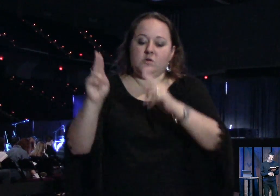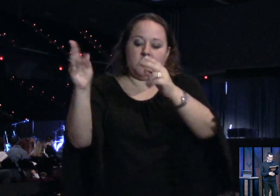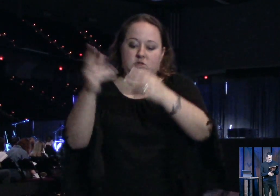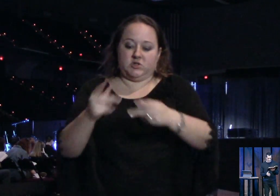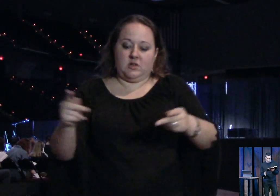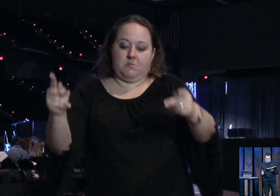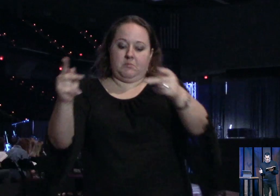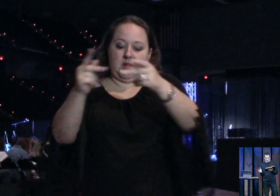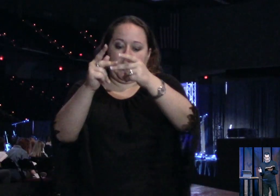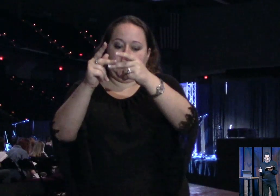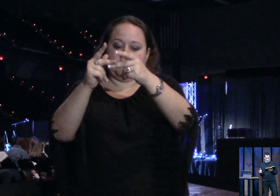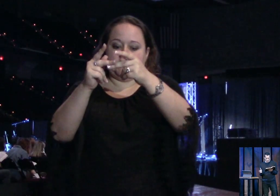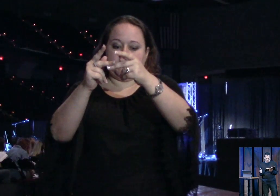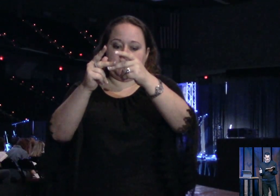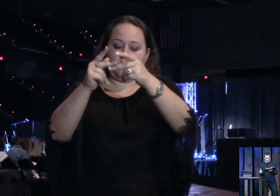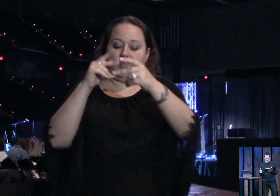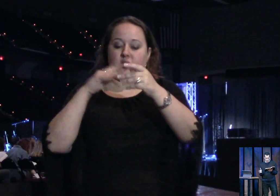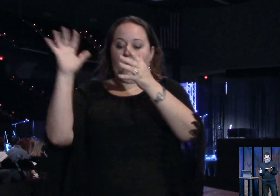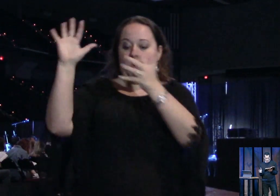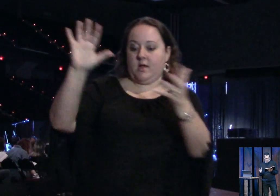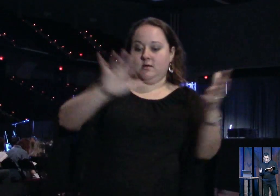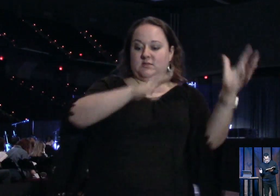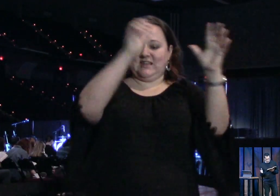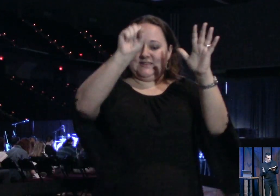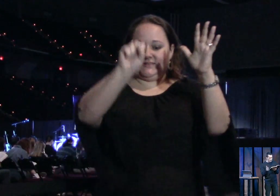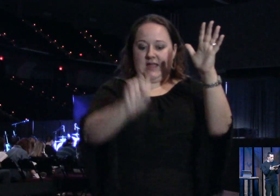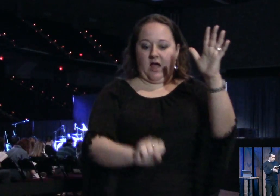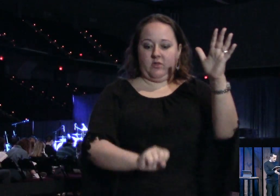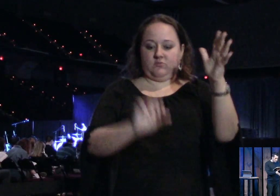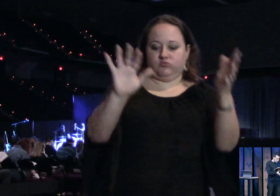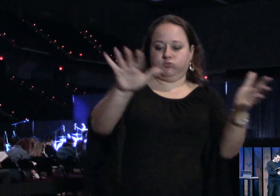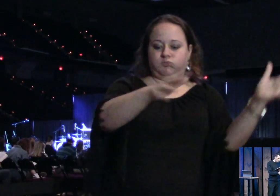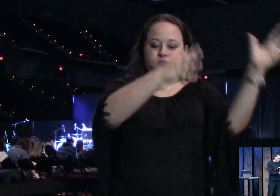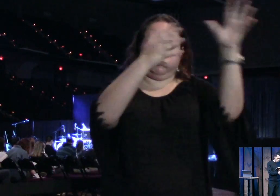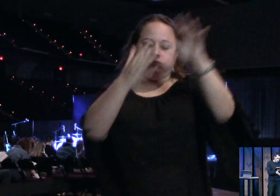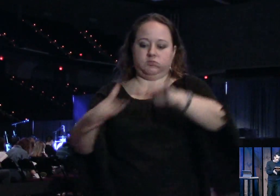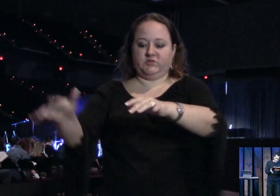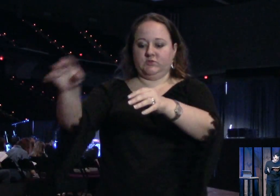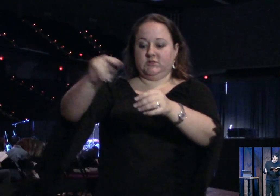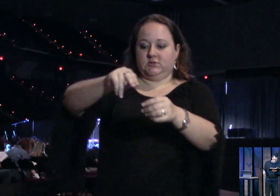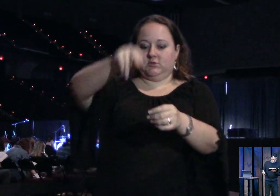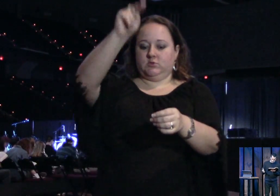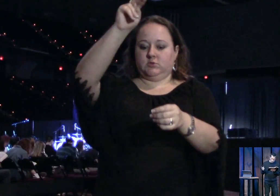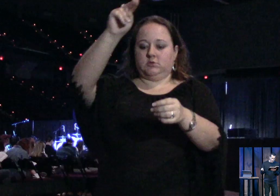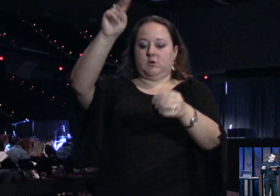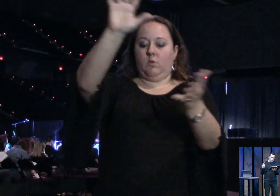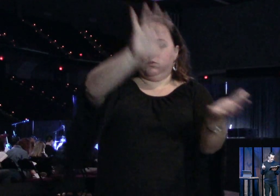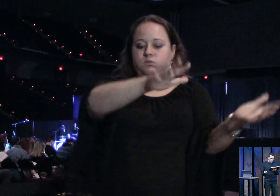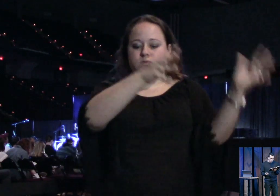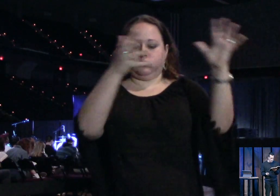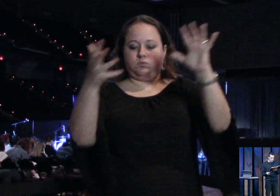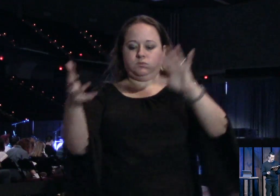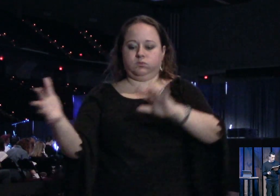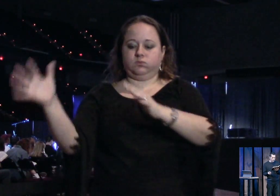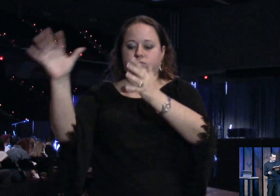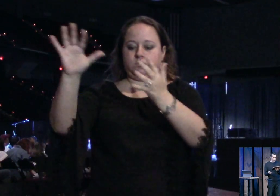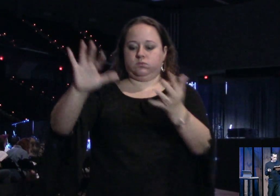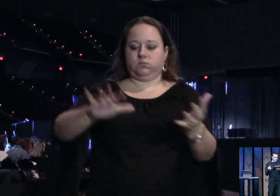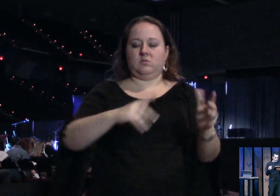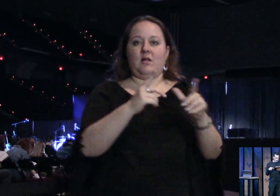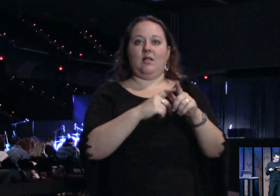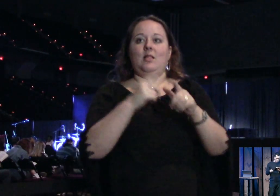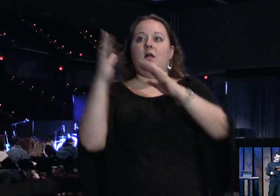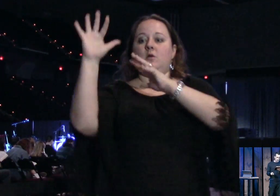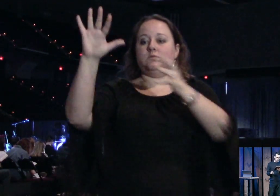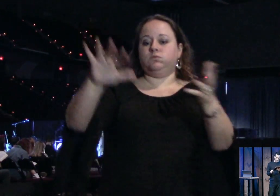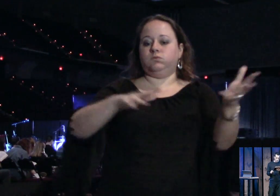and hastens to the place where it rises. The wind blows to the south and goes around to the north. Around and around goes the wind,